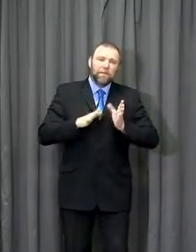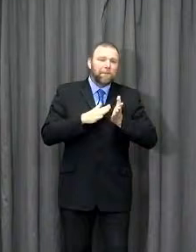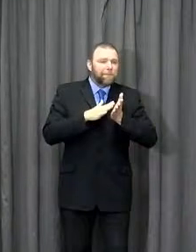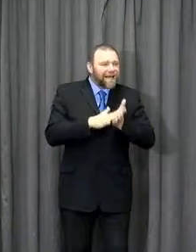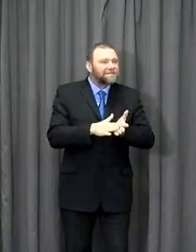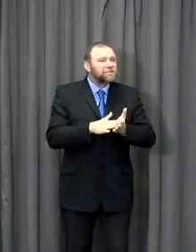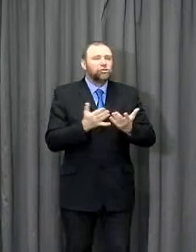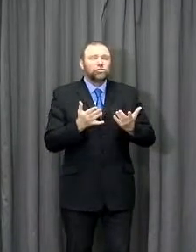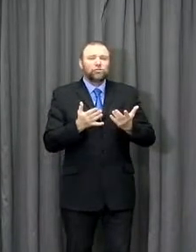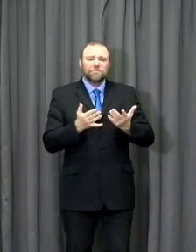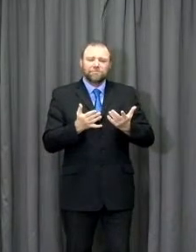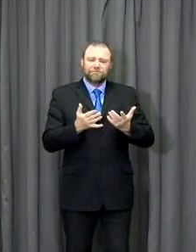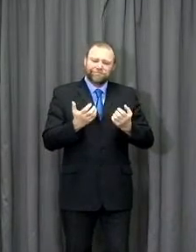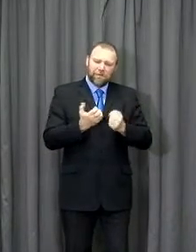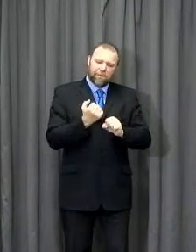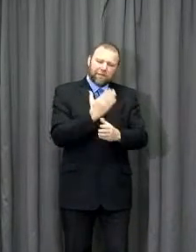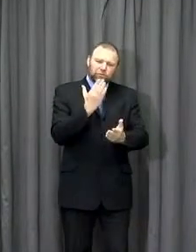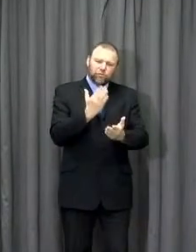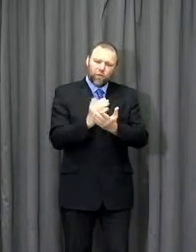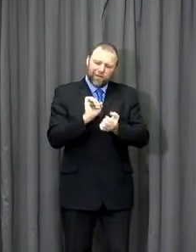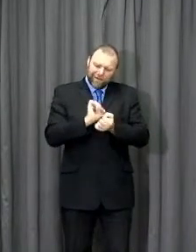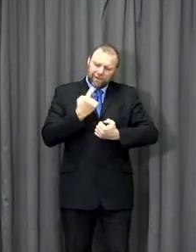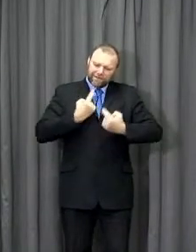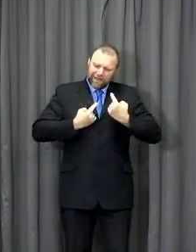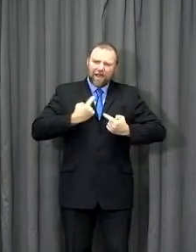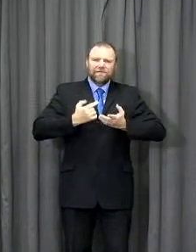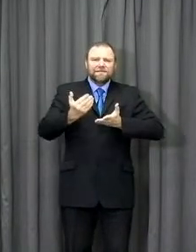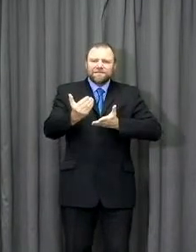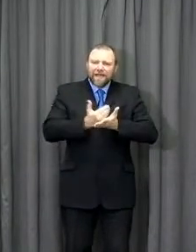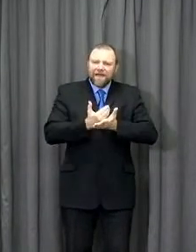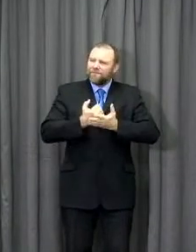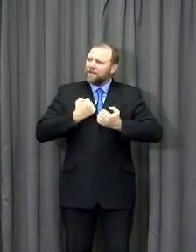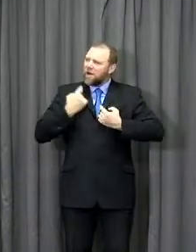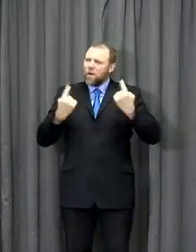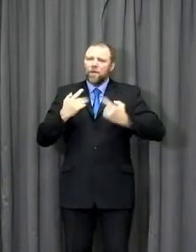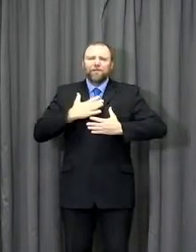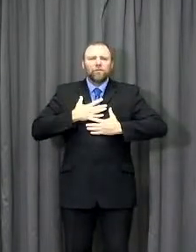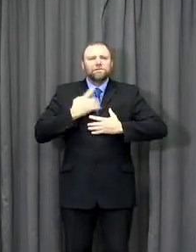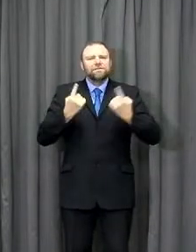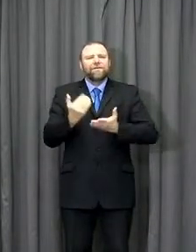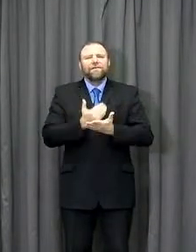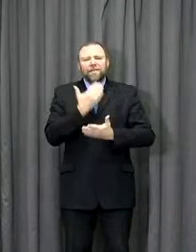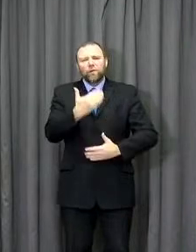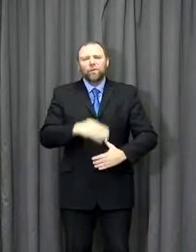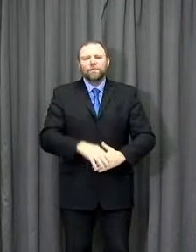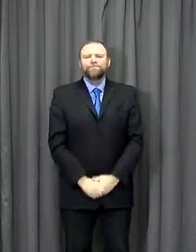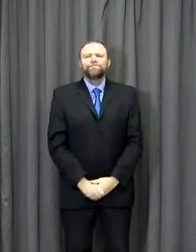about how we can keep ourselves and our loved ones safe here in Wales. Thank you very much.